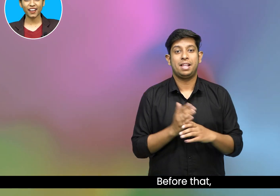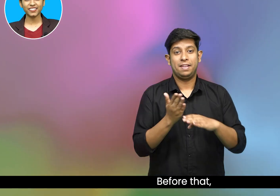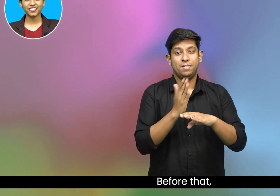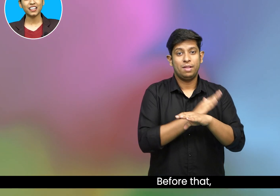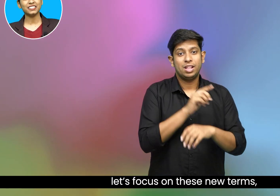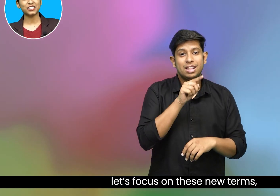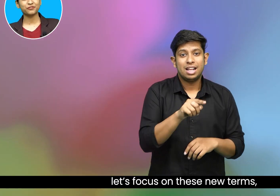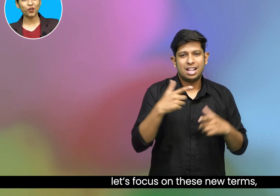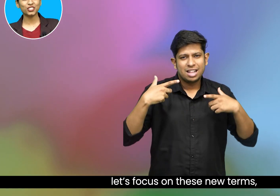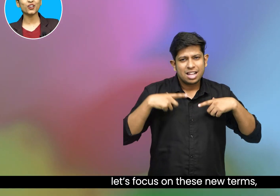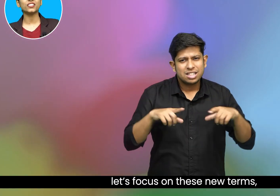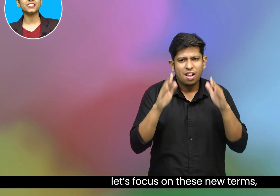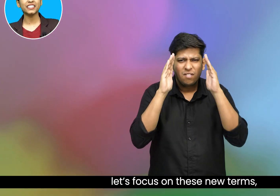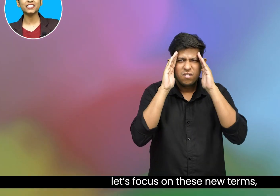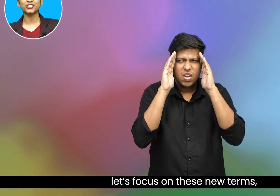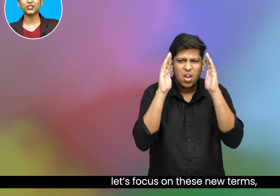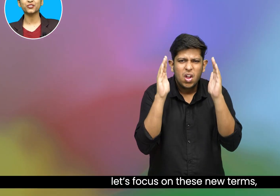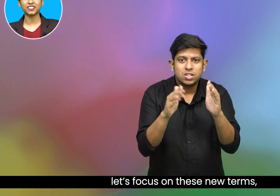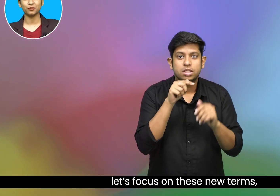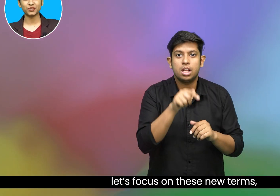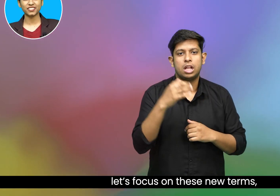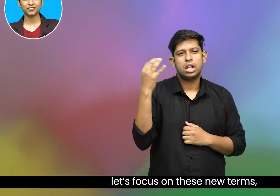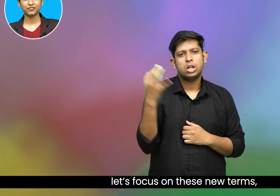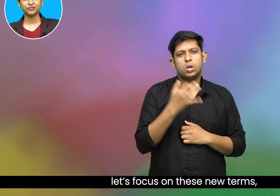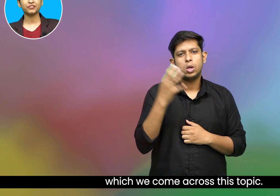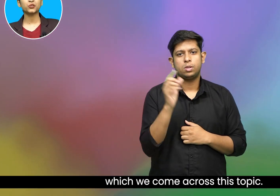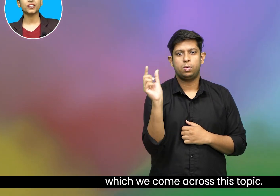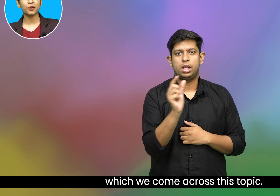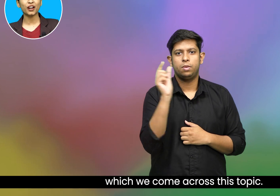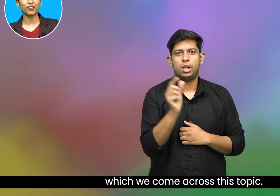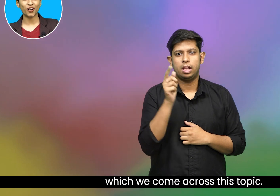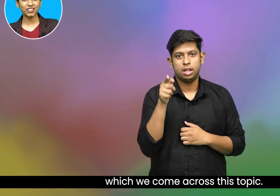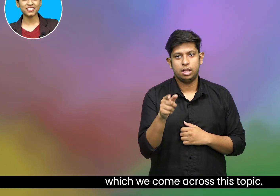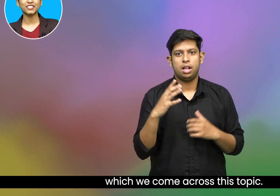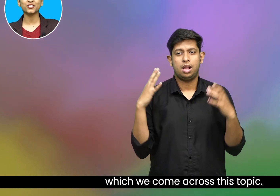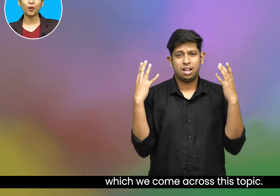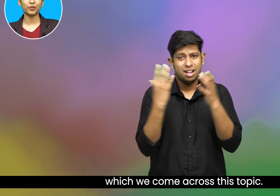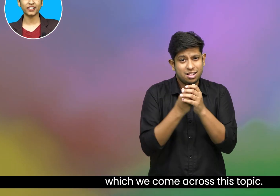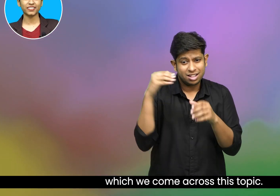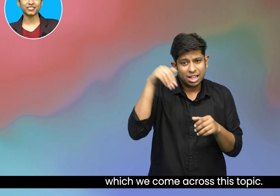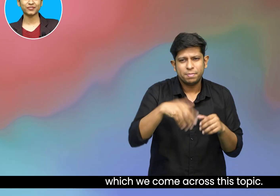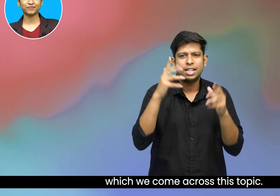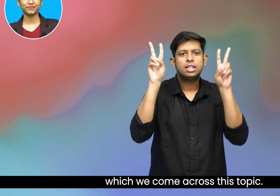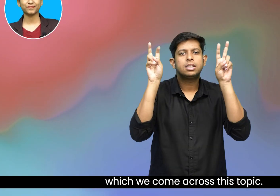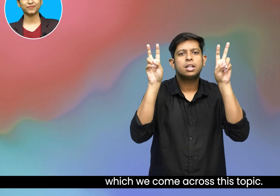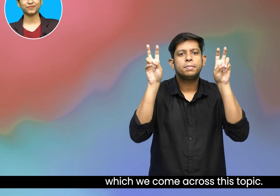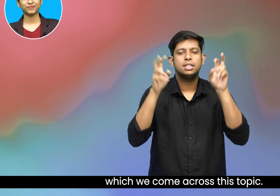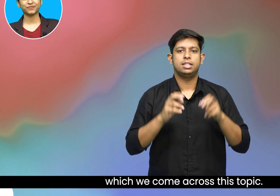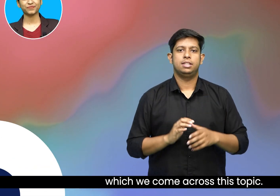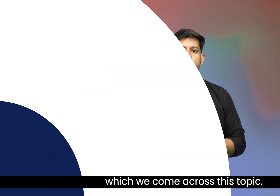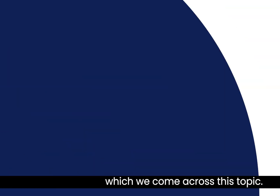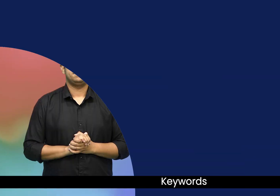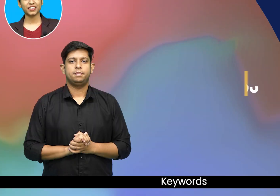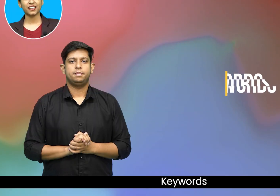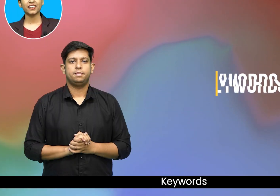Before that, let's focus on these new terms which we come across this topic.